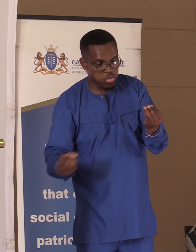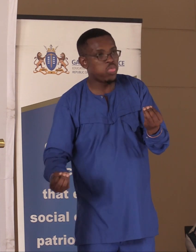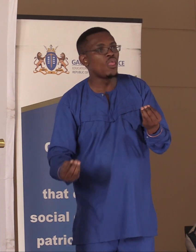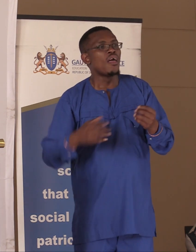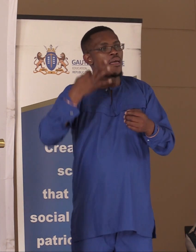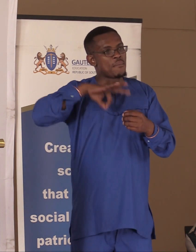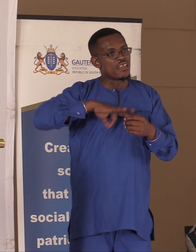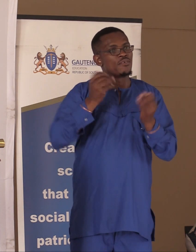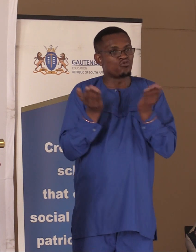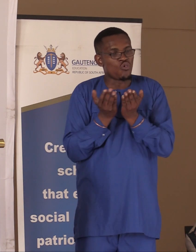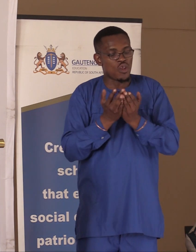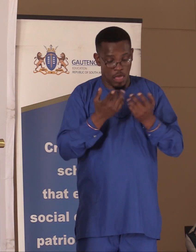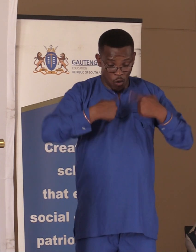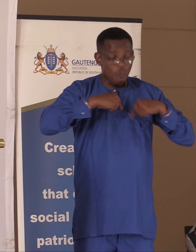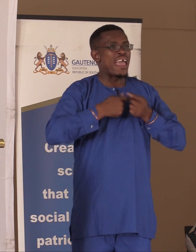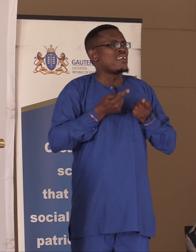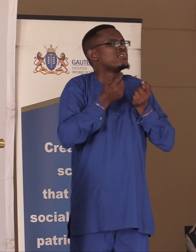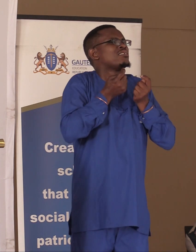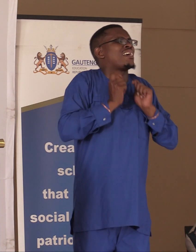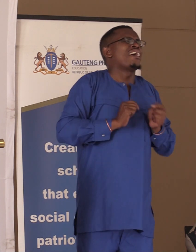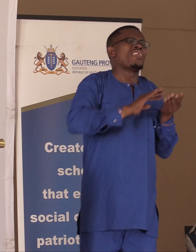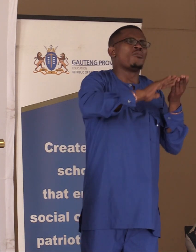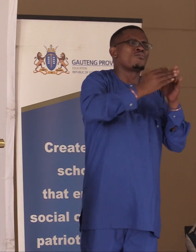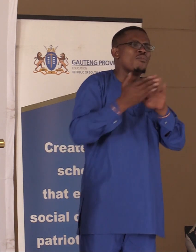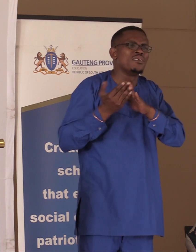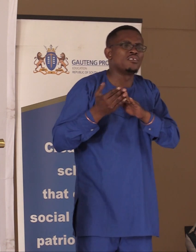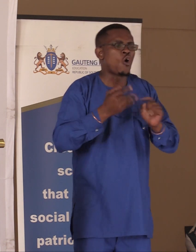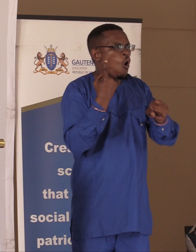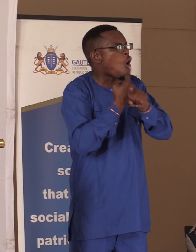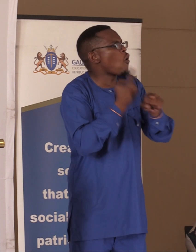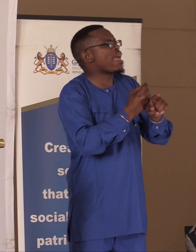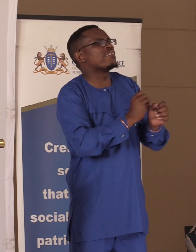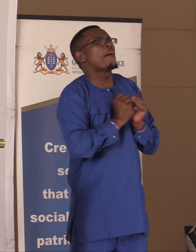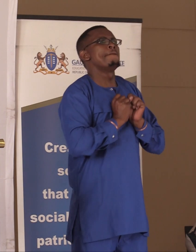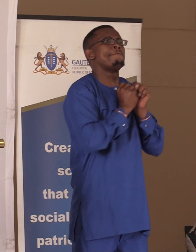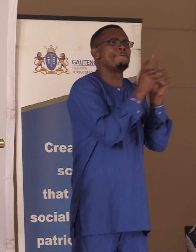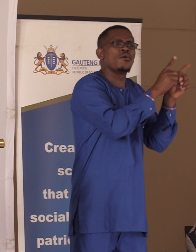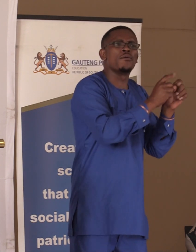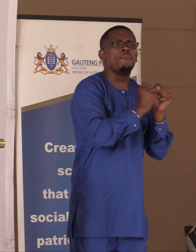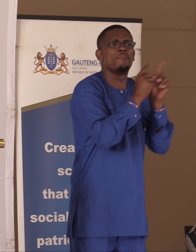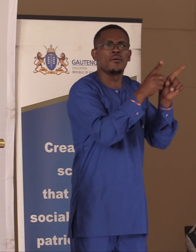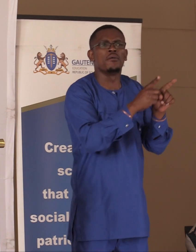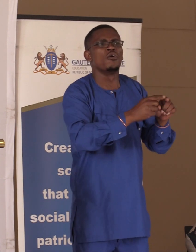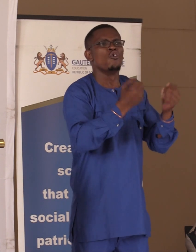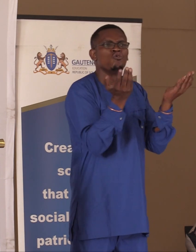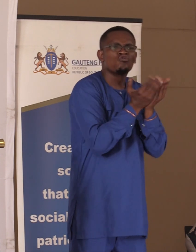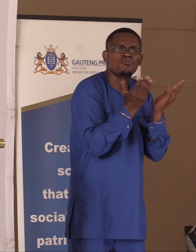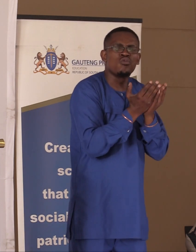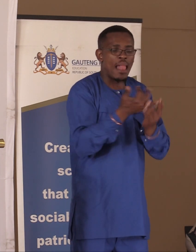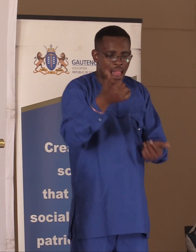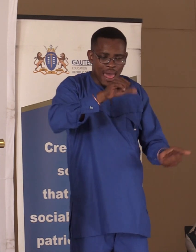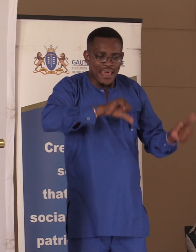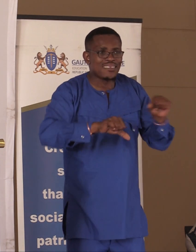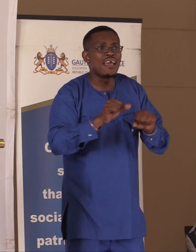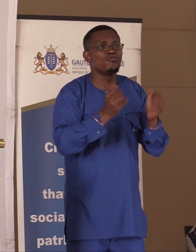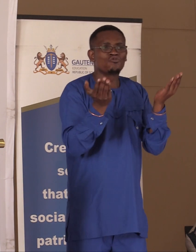school. We are tired of communities that break down the schools, that think that now that it's a science school, they're gonna